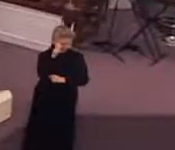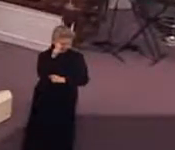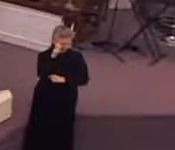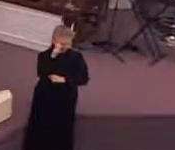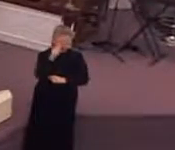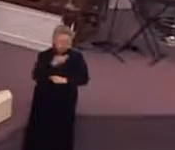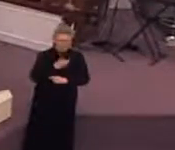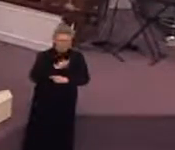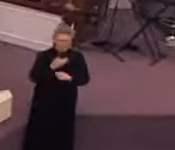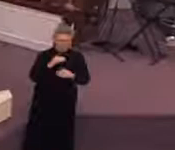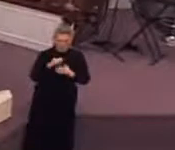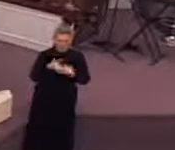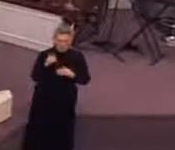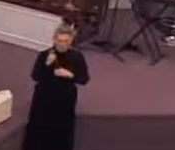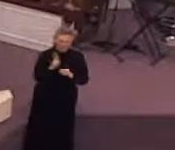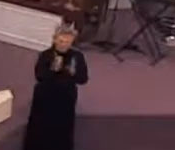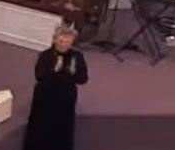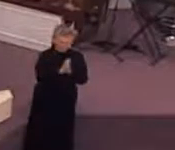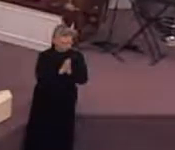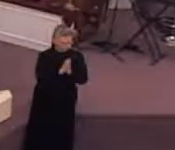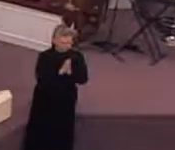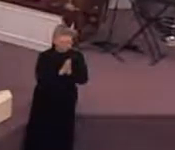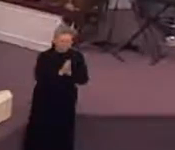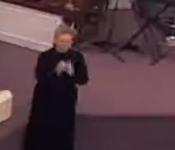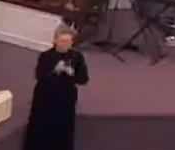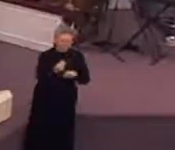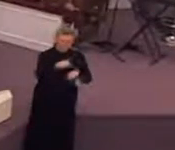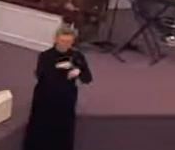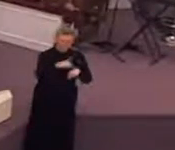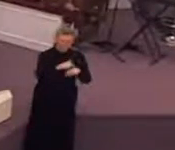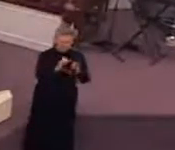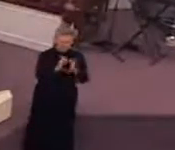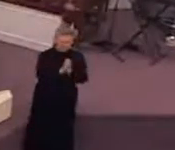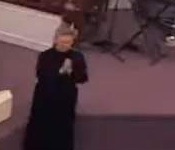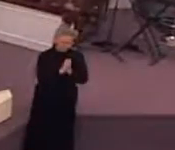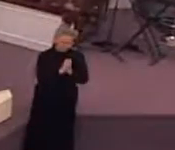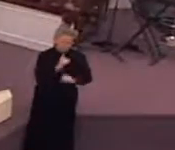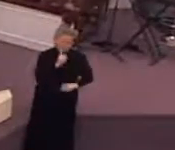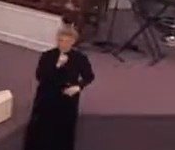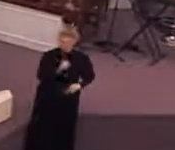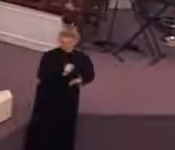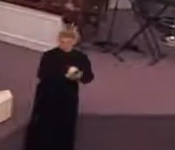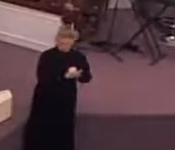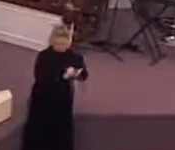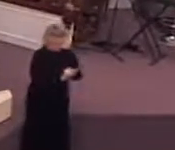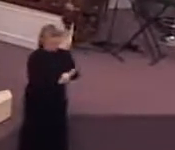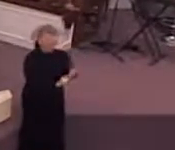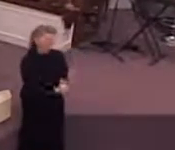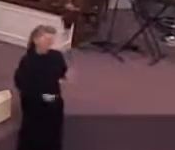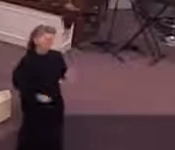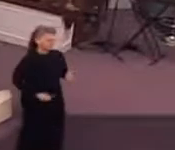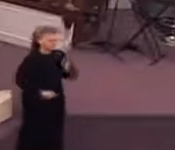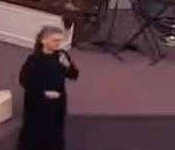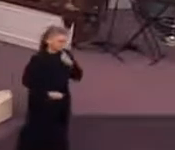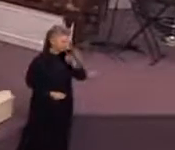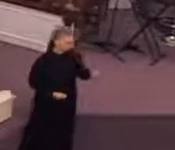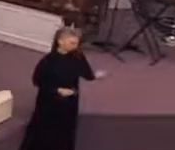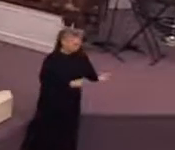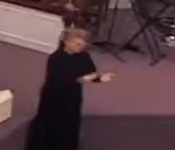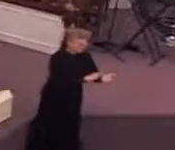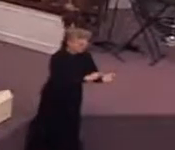Come on, we all got to pray. We got to spend some time in prayer. Matter of fact, the scripture talks about us in much